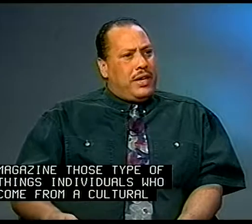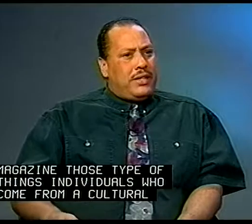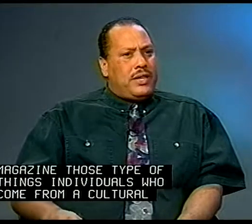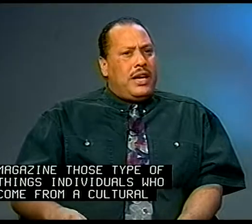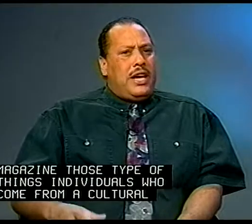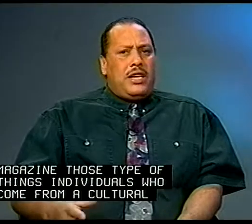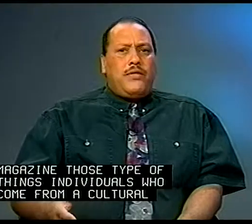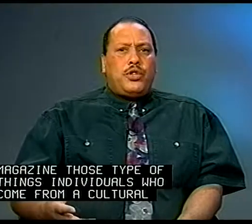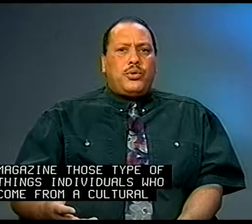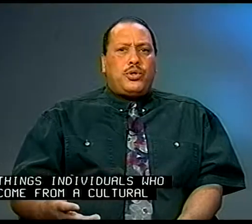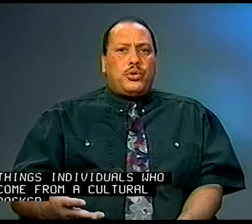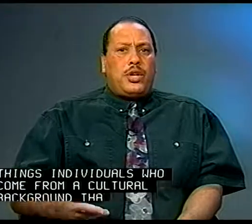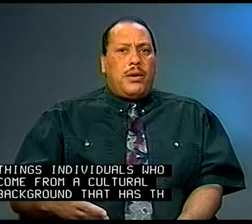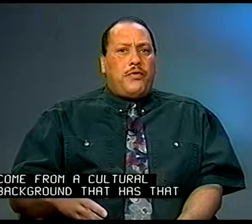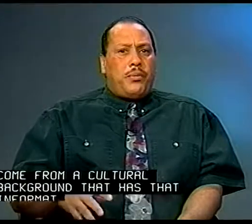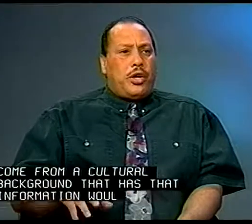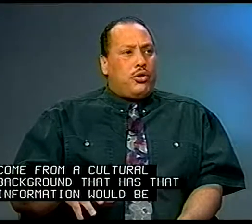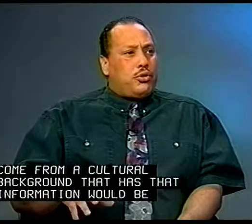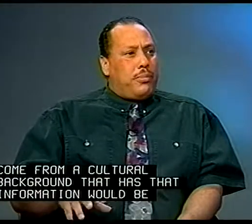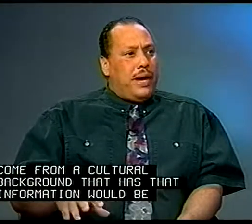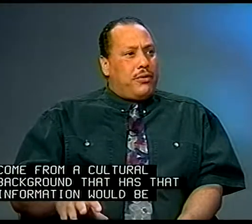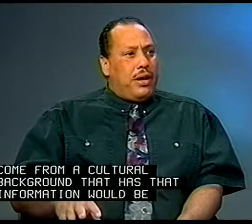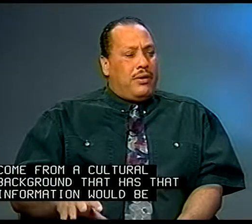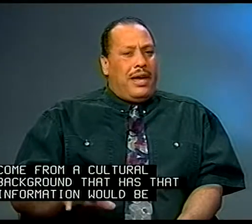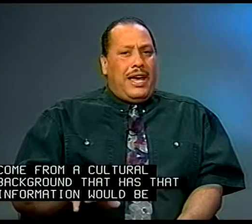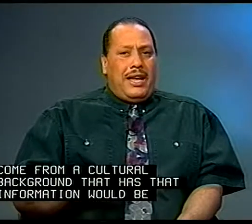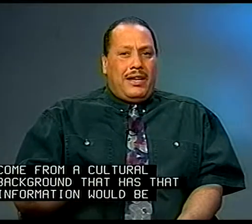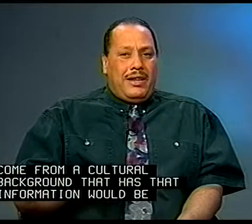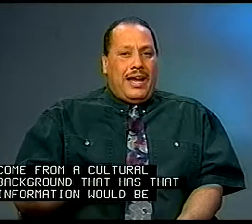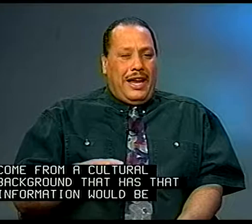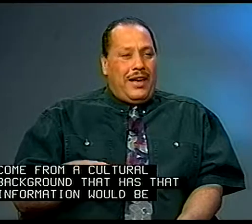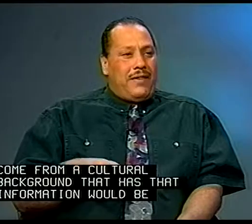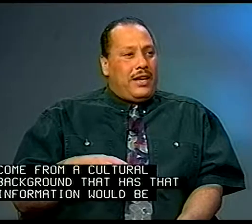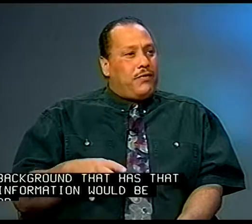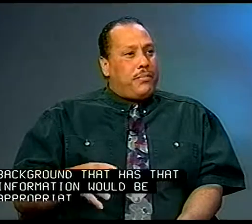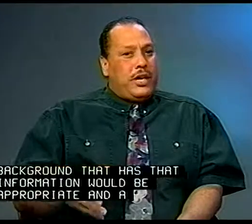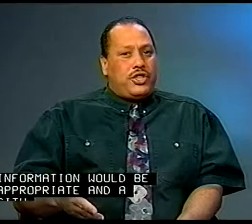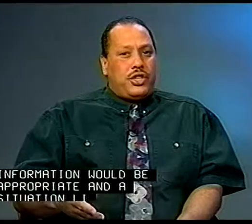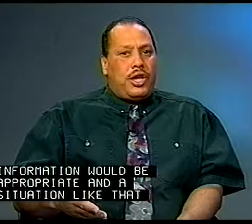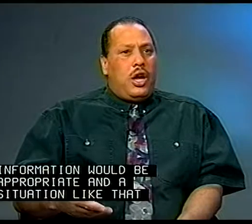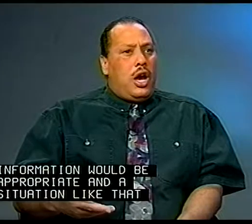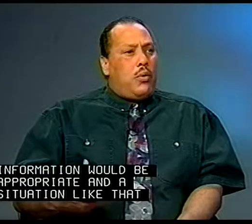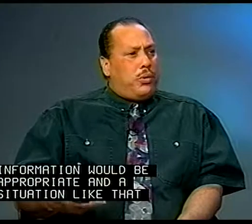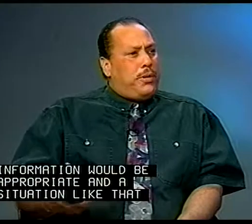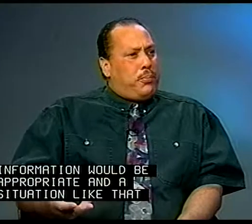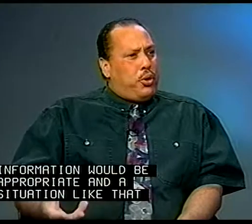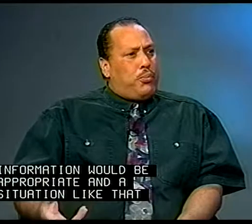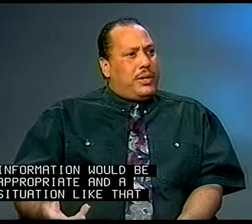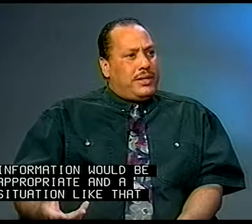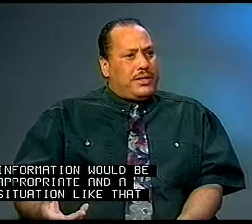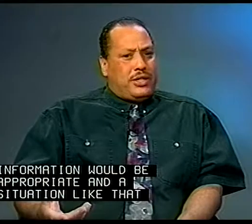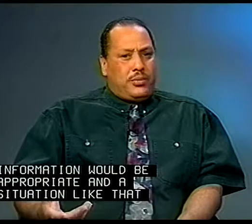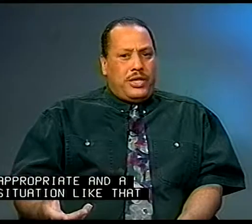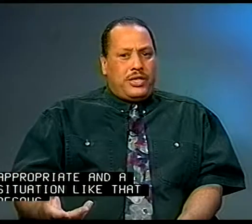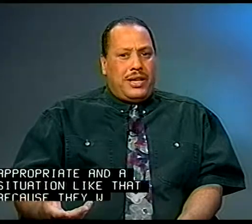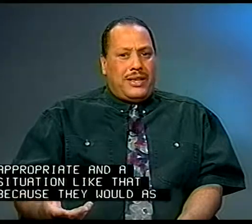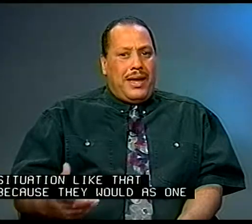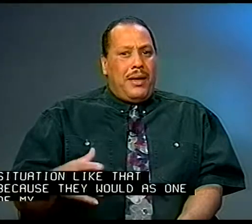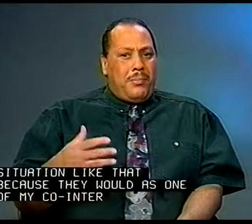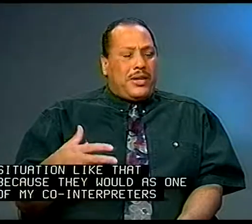things, individuals who come from a cultural background that have that information would be appropriate in a situation like that, because